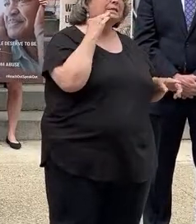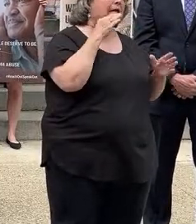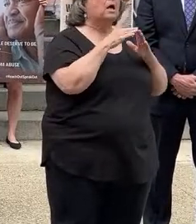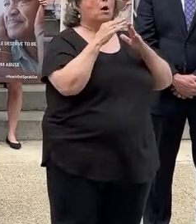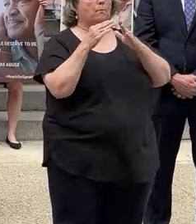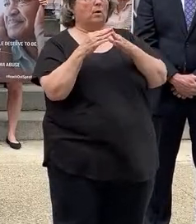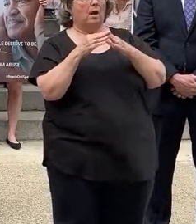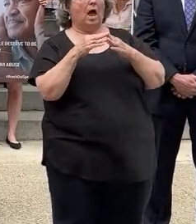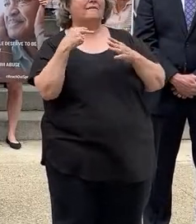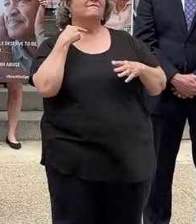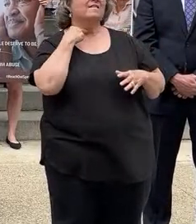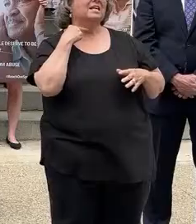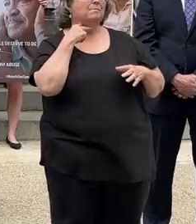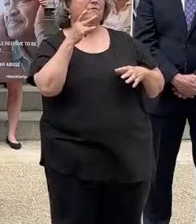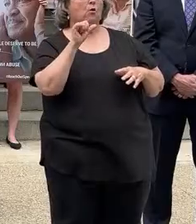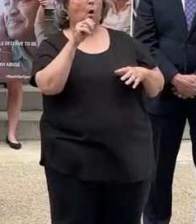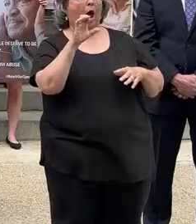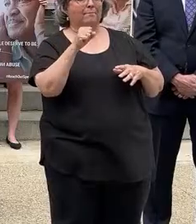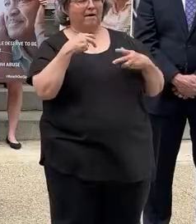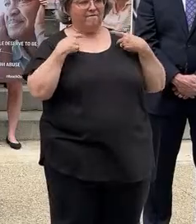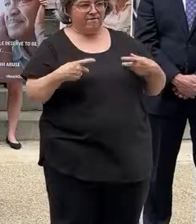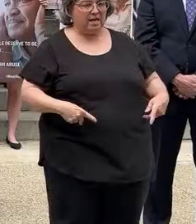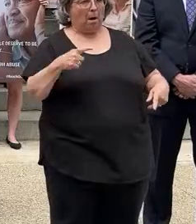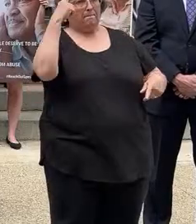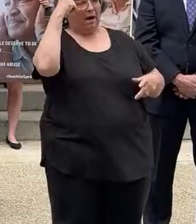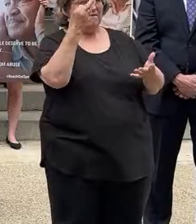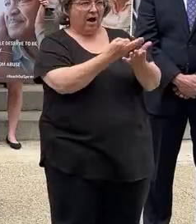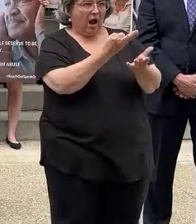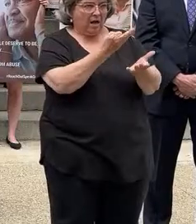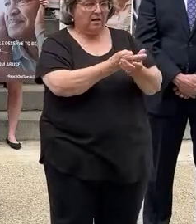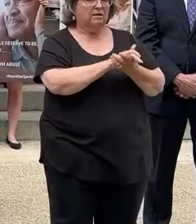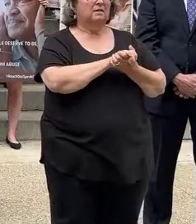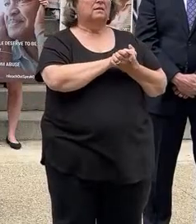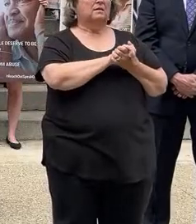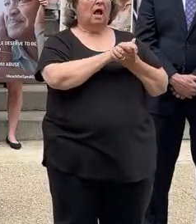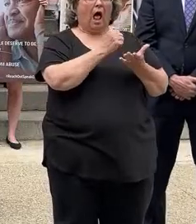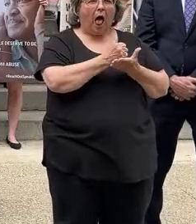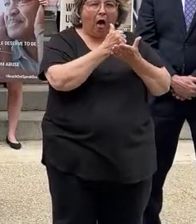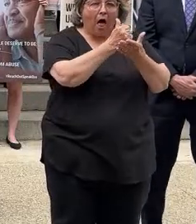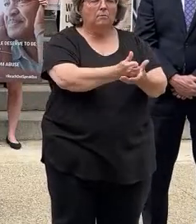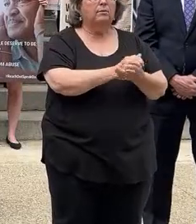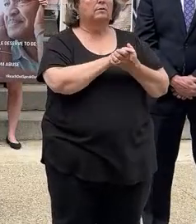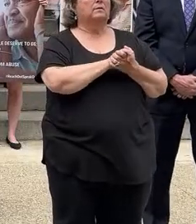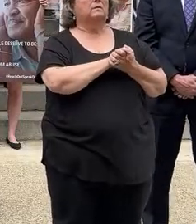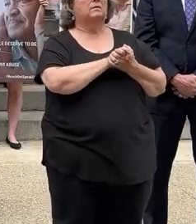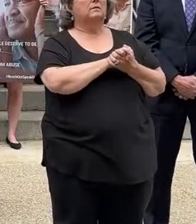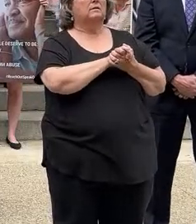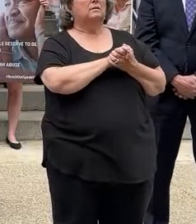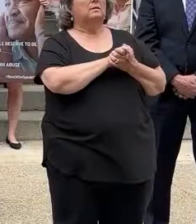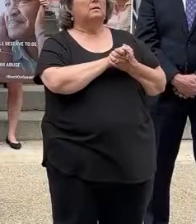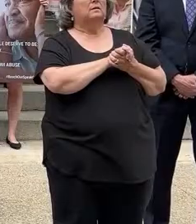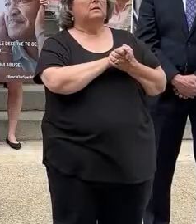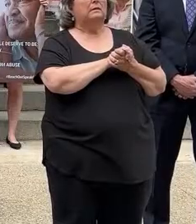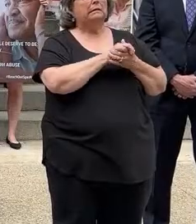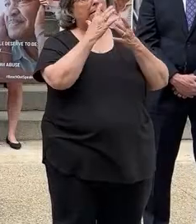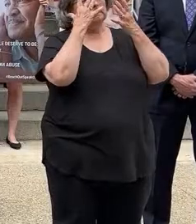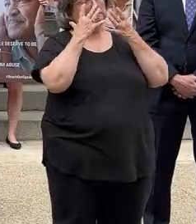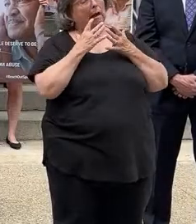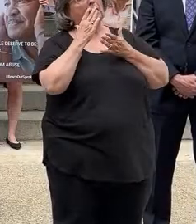community who may be victims of crimes, whether it's physical, mental, or financial, are helped out, and those that